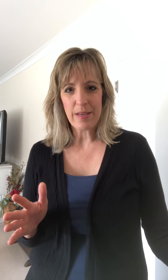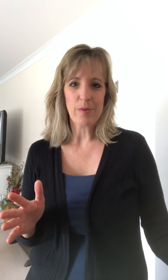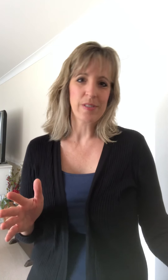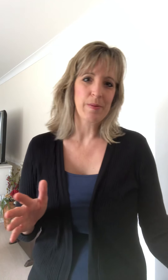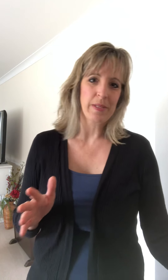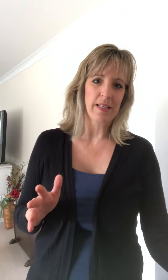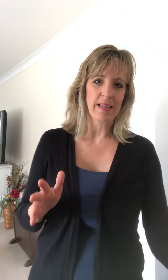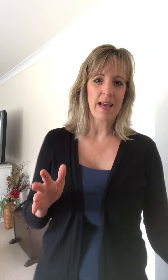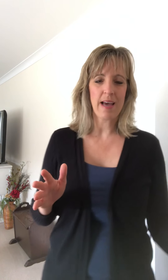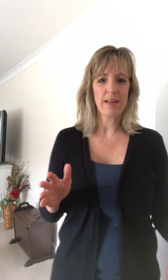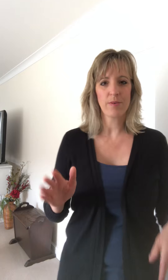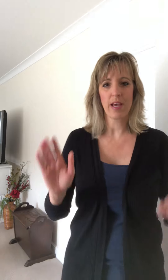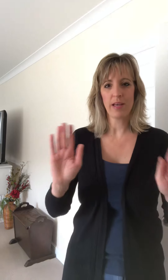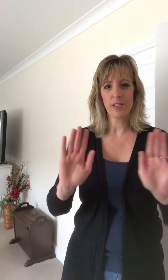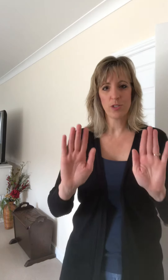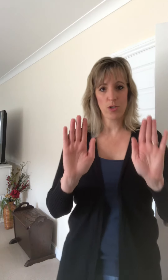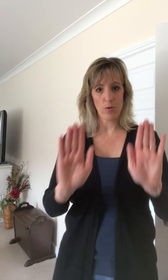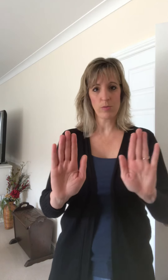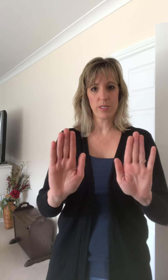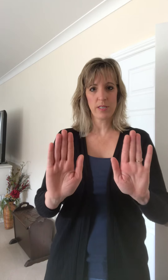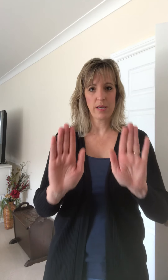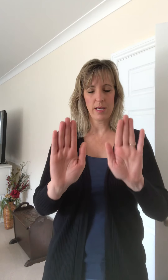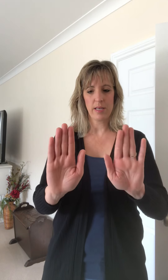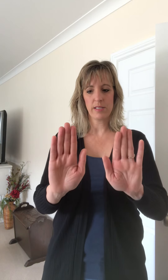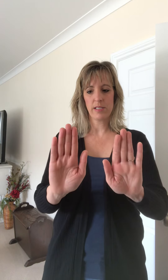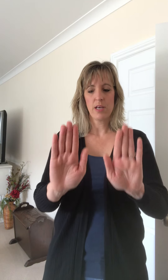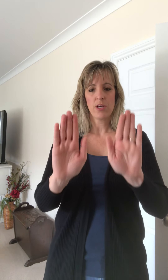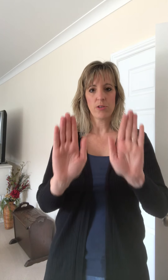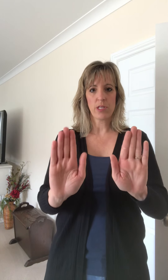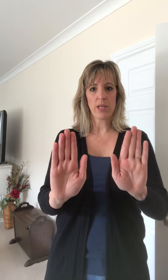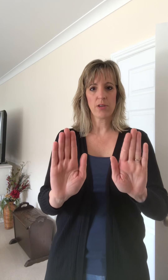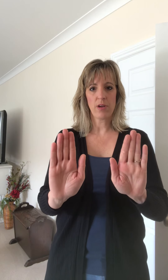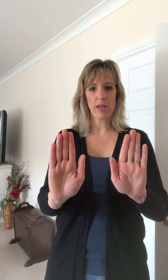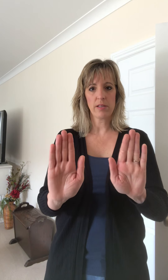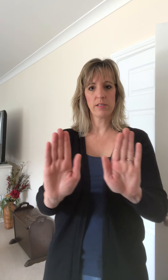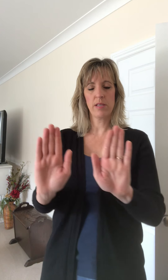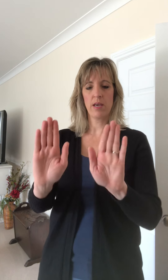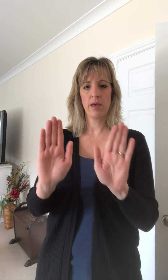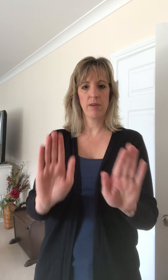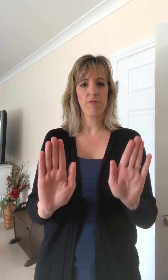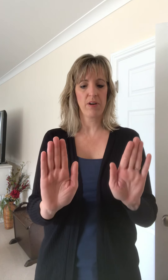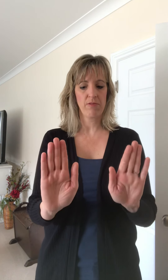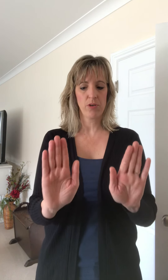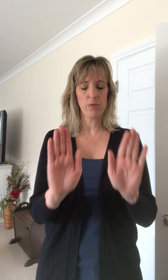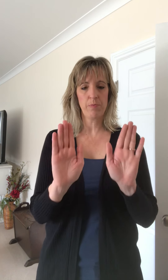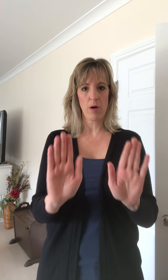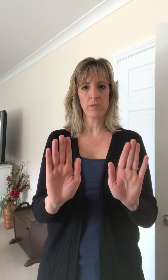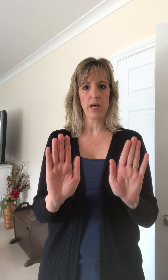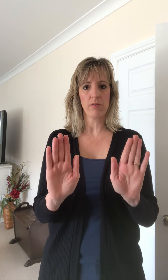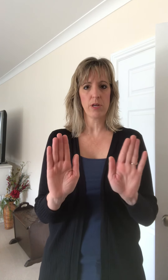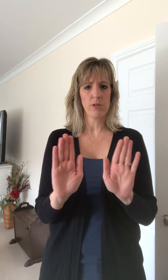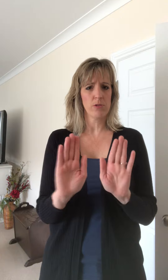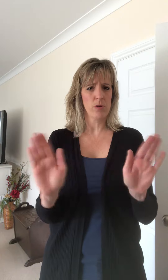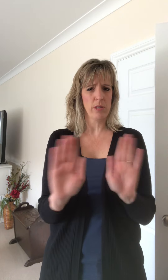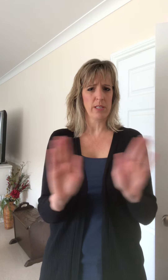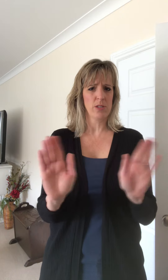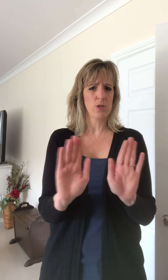or something like that, okay? Don't is you take your hands in front of you, palms out, and you just go like this.